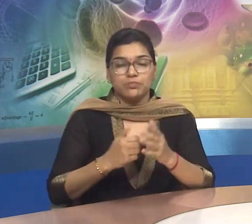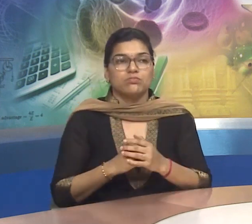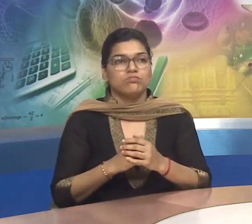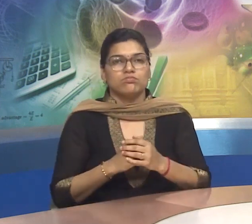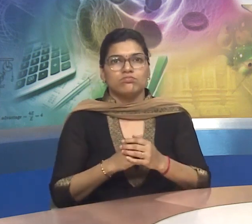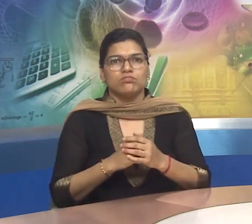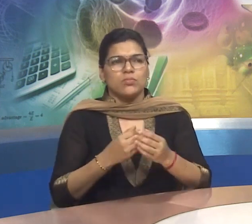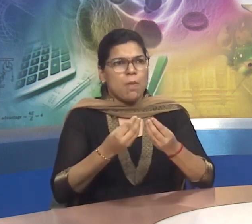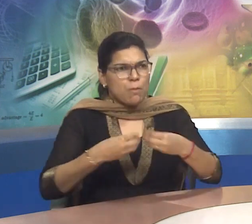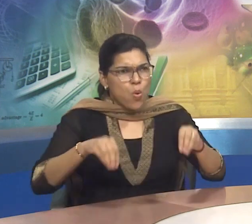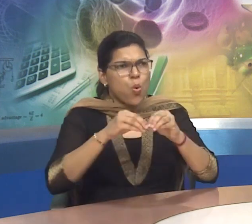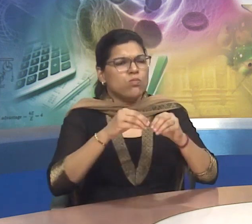This word is abolition.